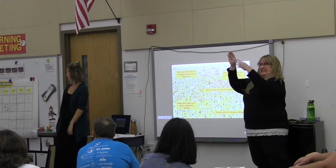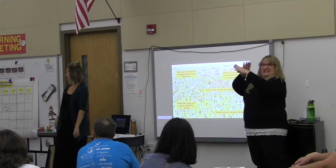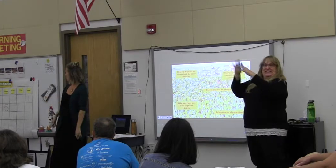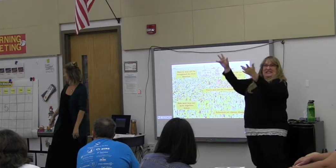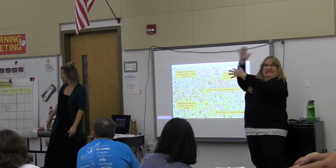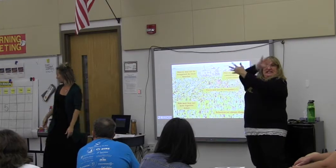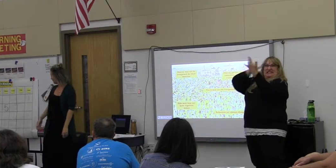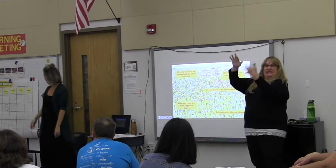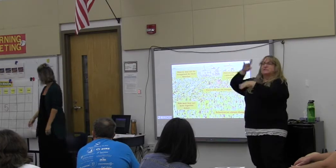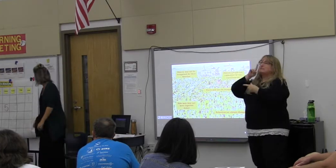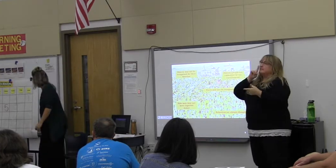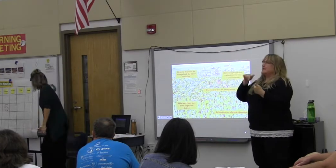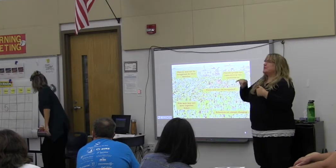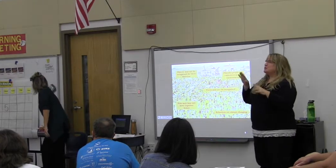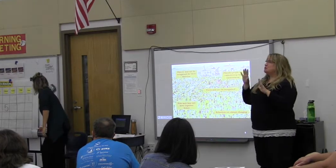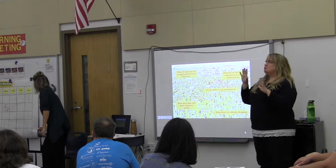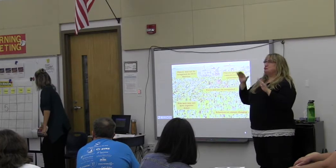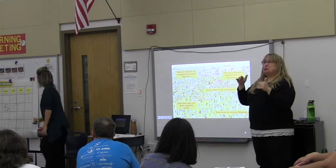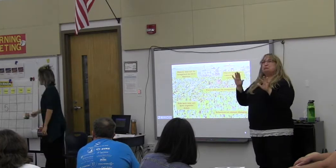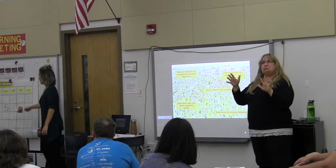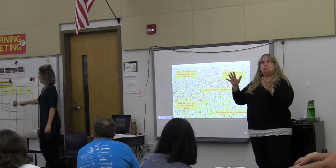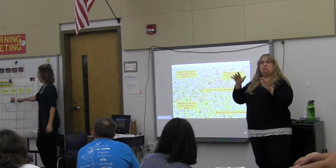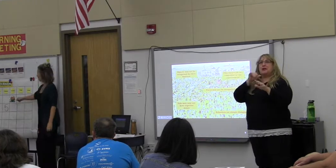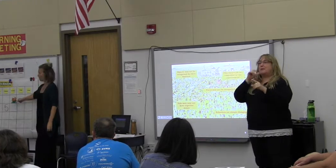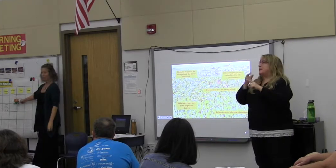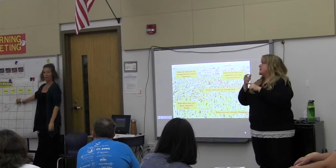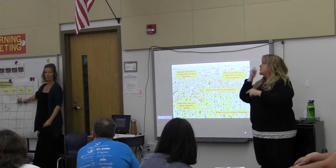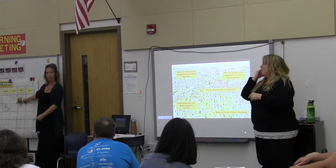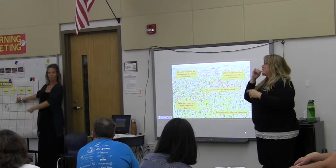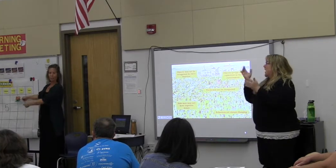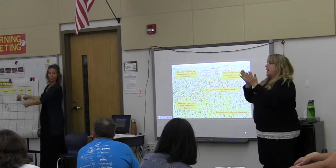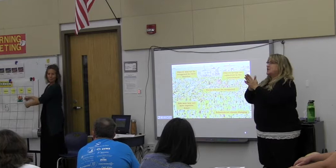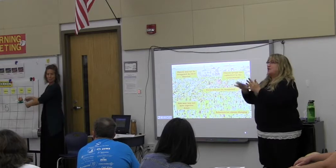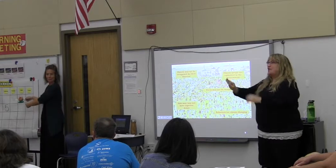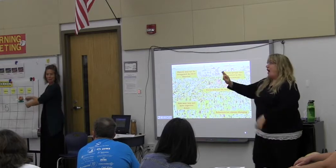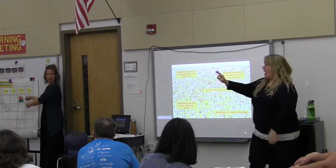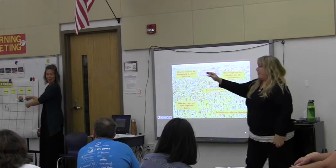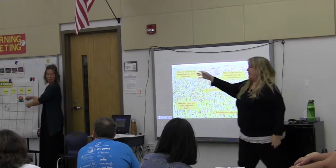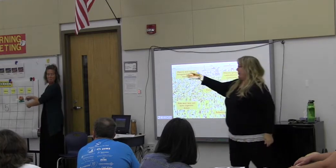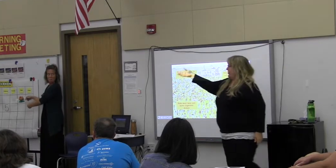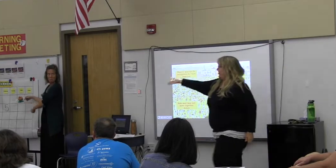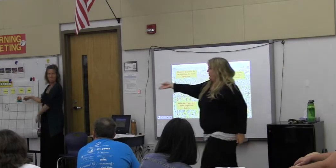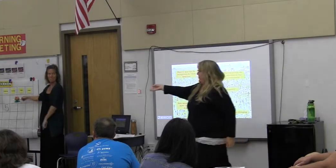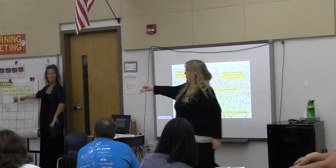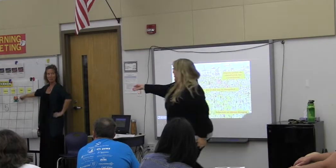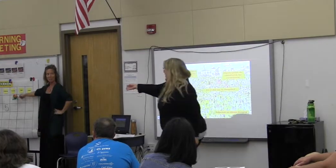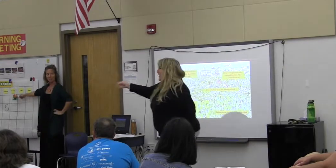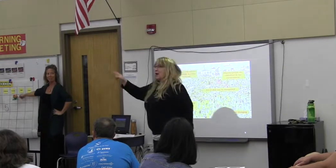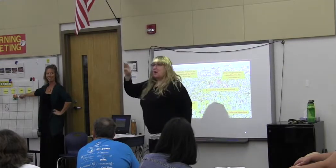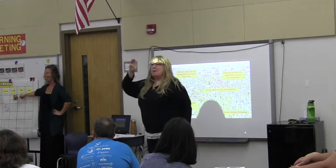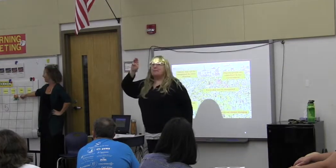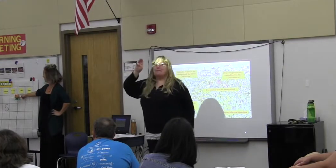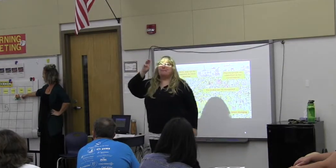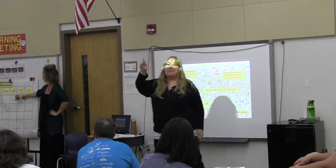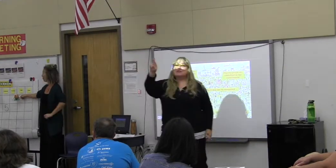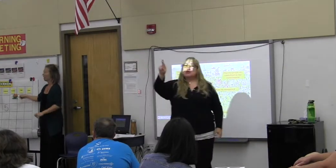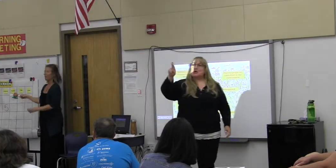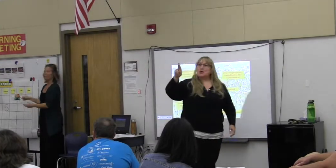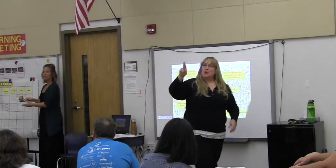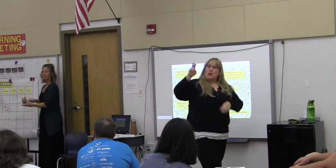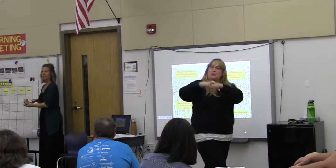room, it's not that busy, but say, you were asking a kiddo to find this Mr. Potato Head right